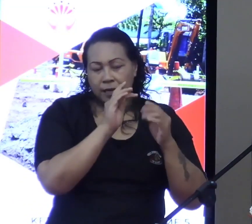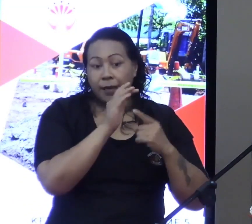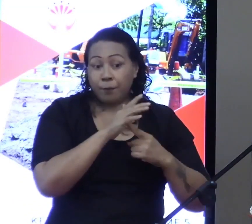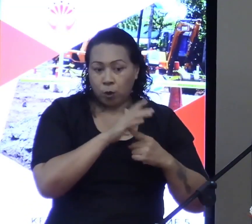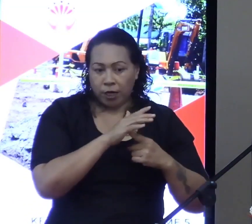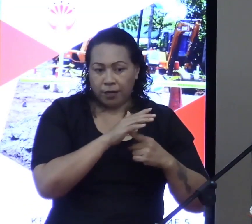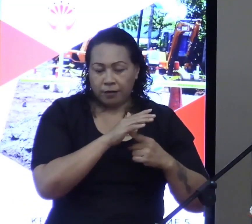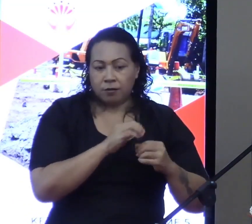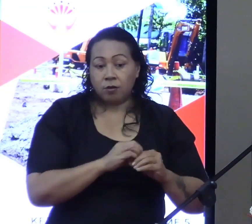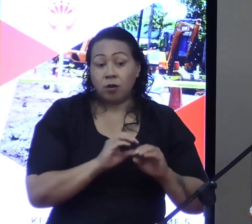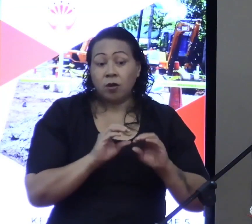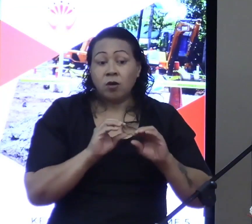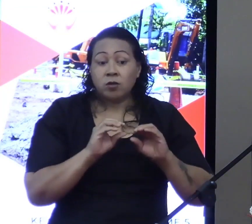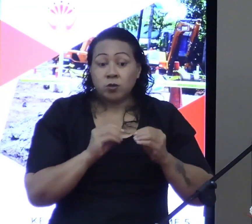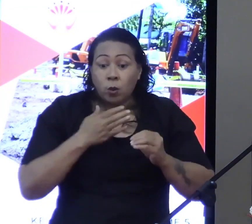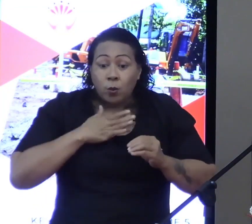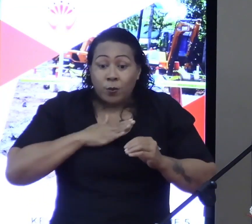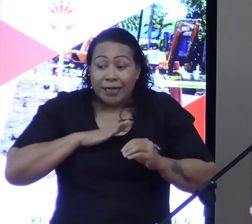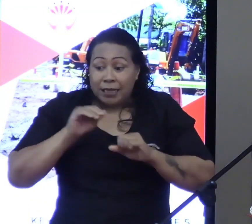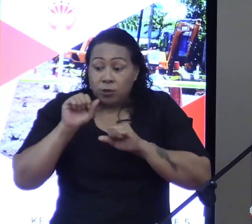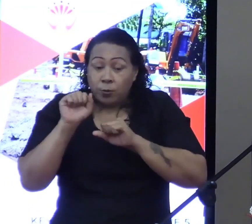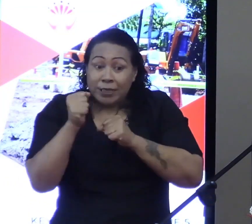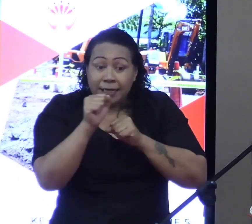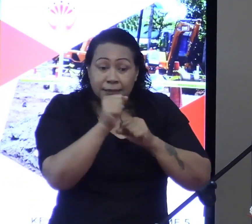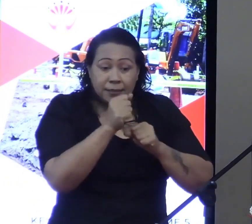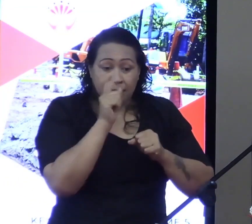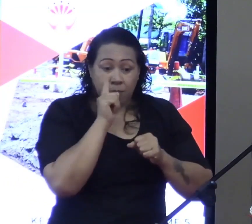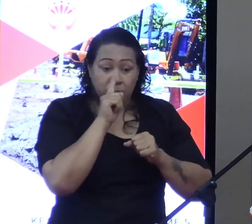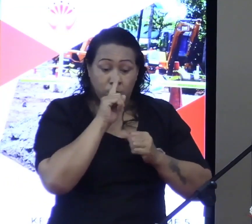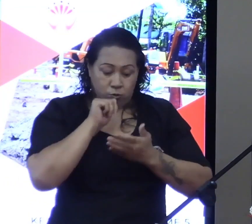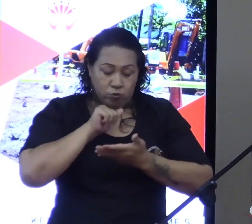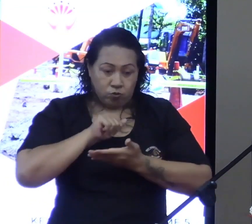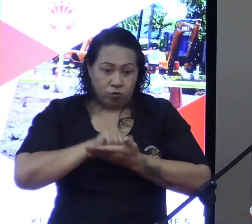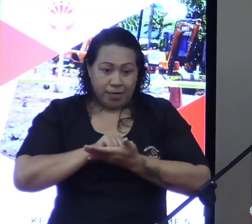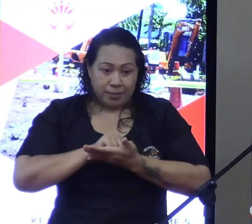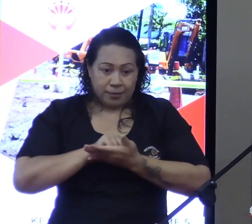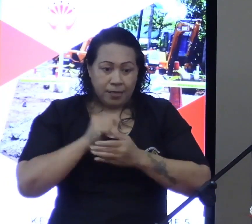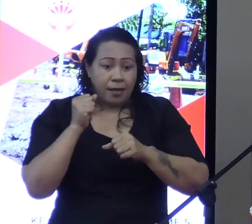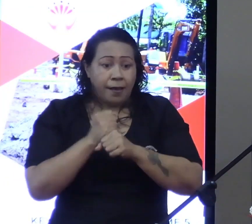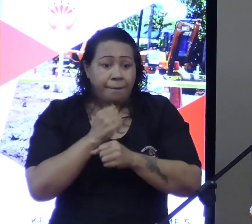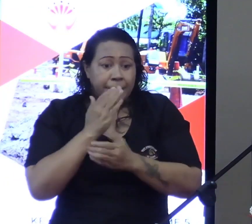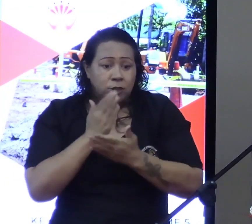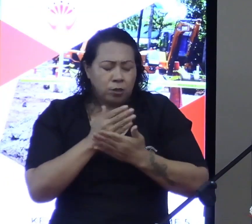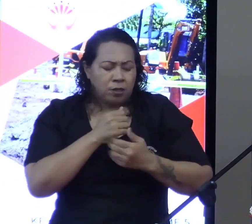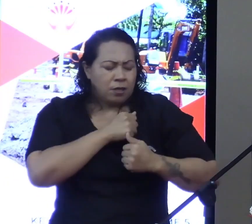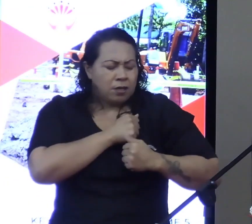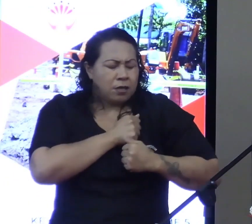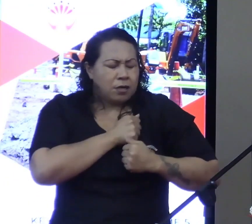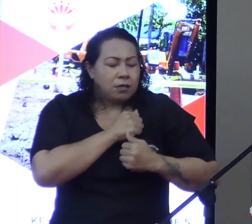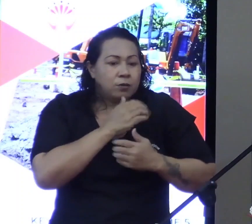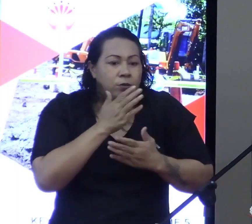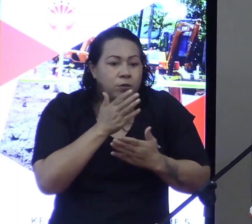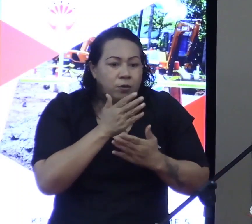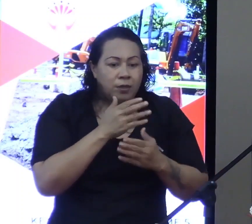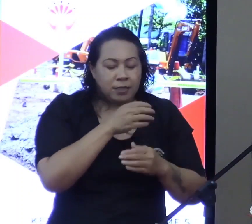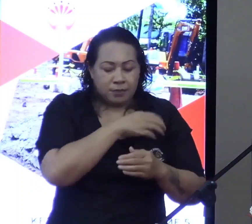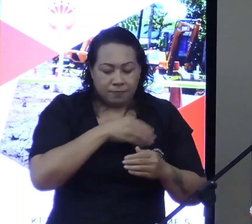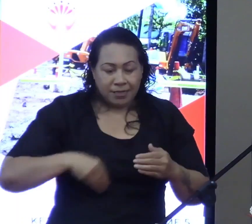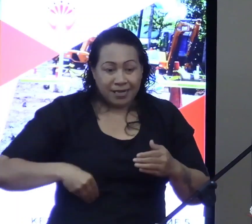We will therefore protect people's rights, ensure the integrity of governance